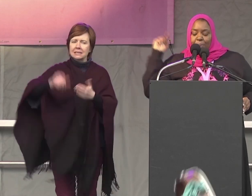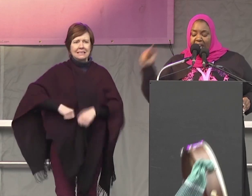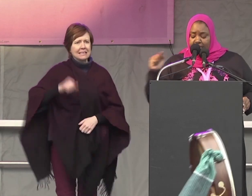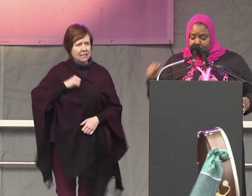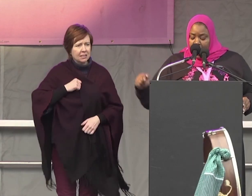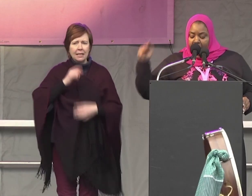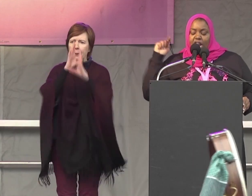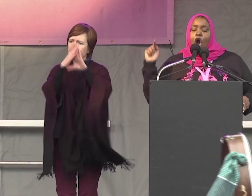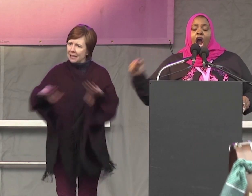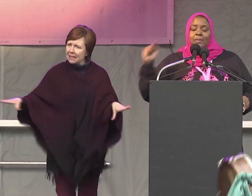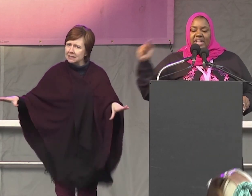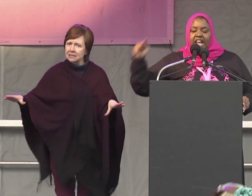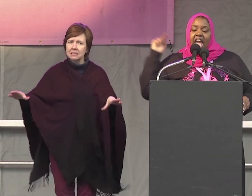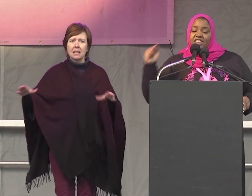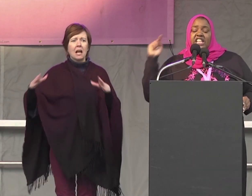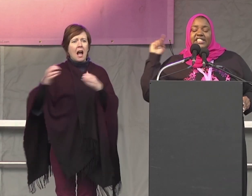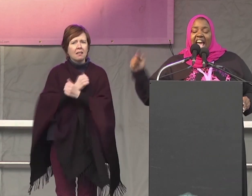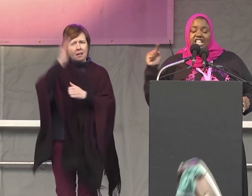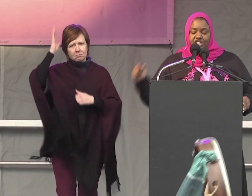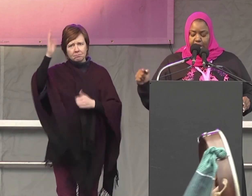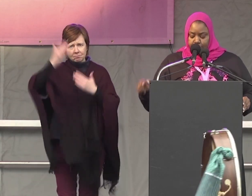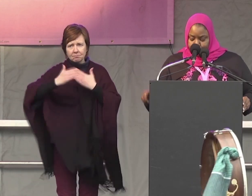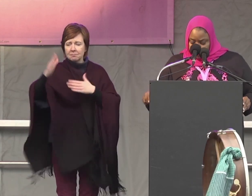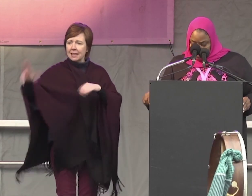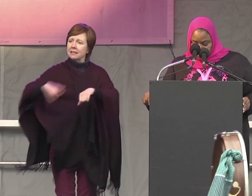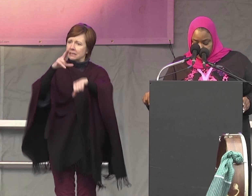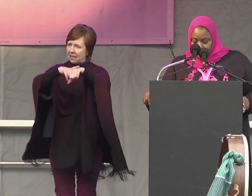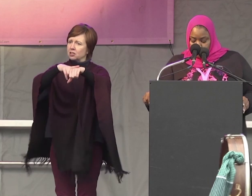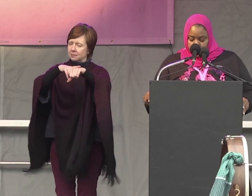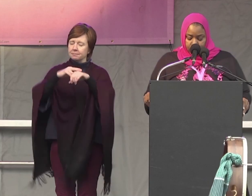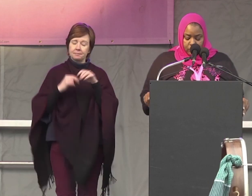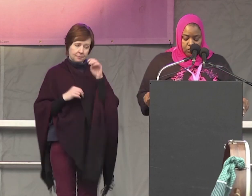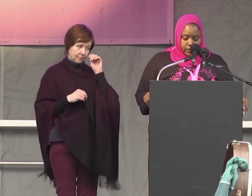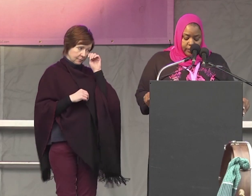dignity, peace, and harmony in this nation.